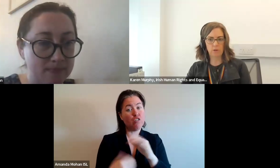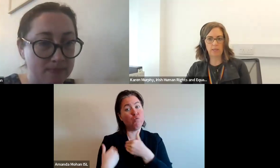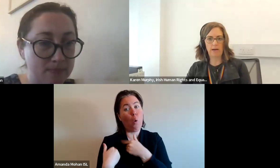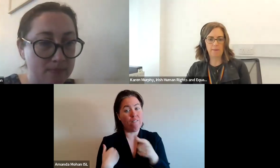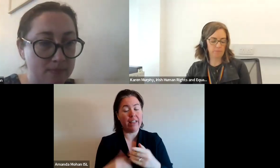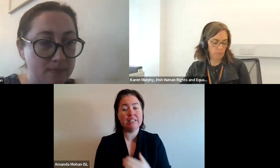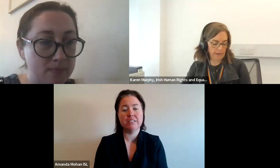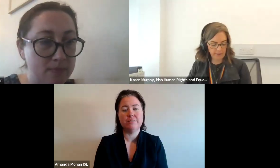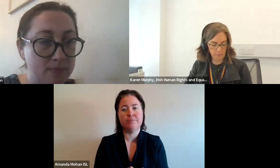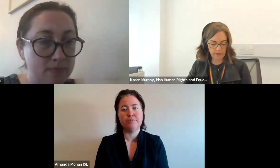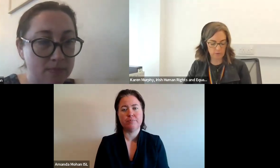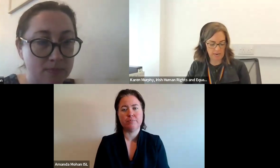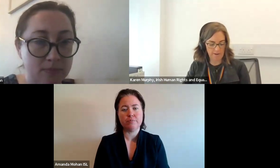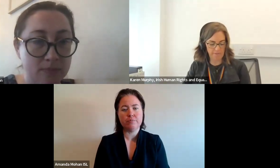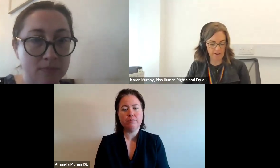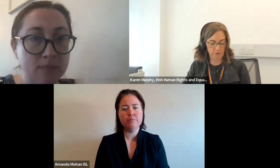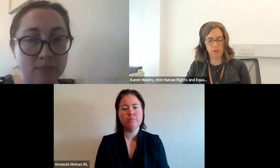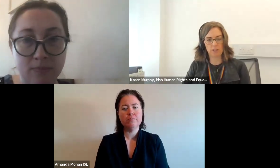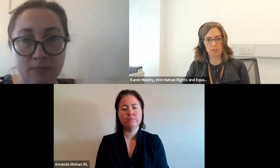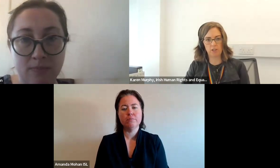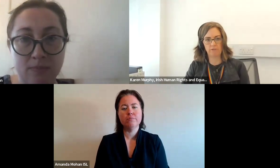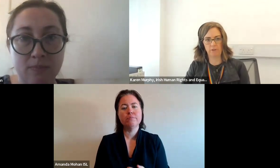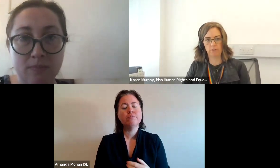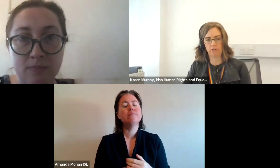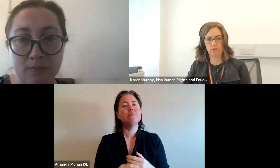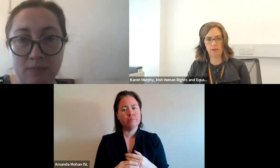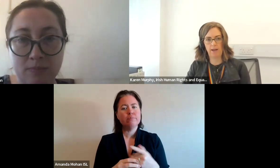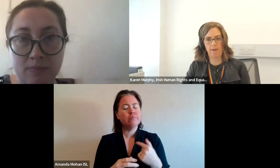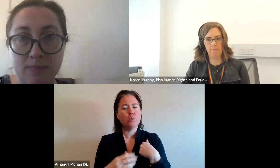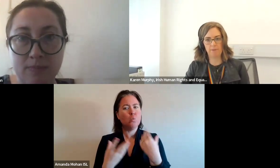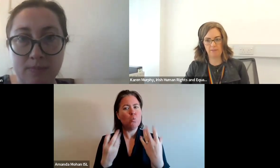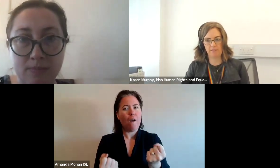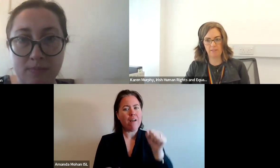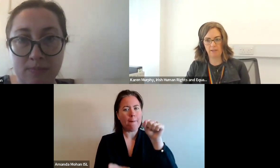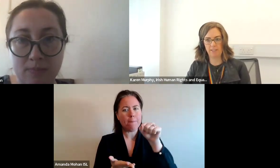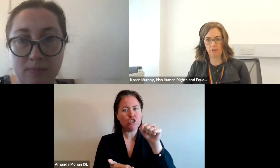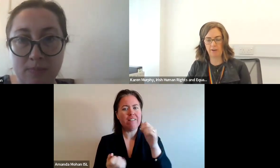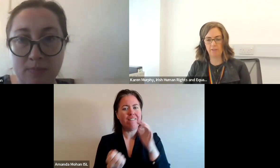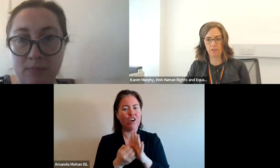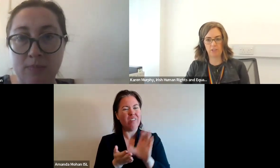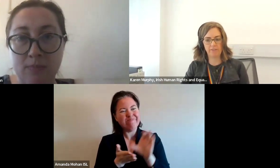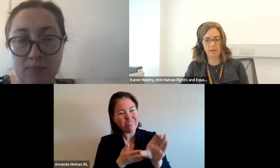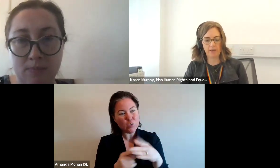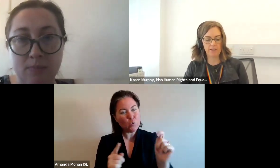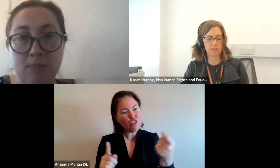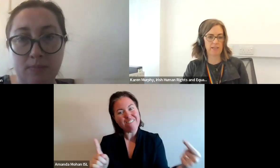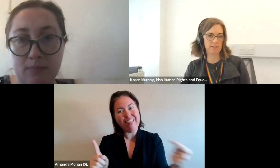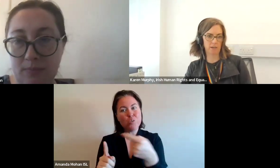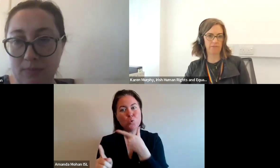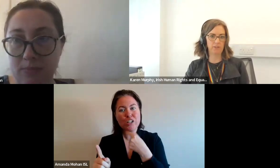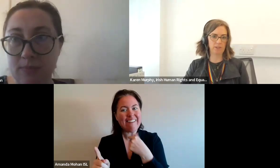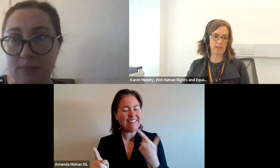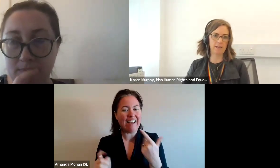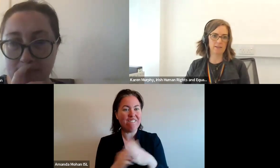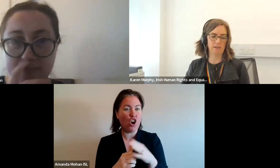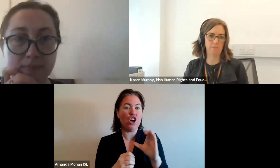Yeah, sure. We don't have a budget to fund civil society to travel to Geneva, and it's